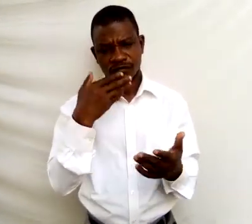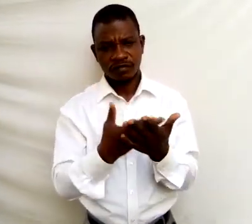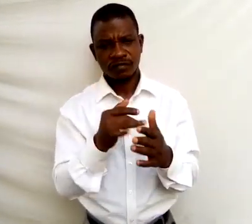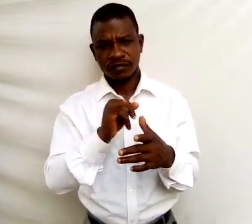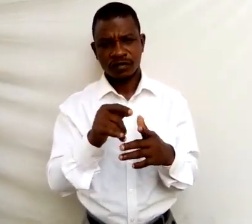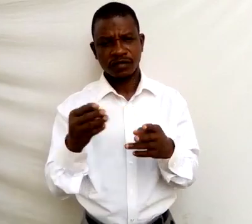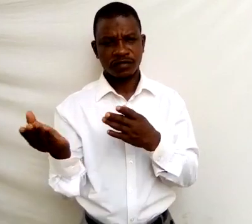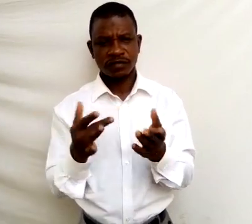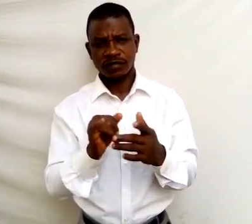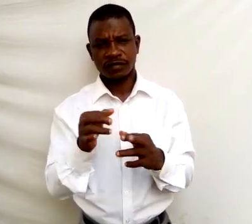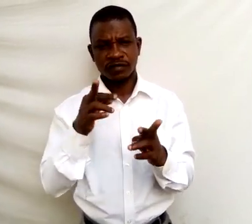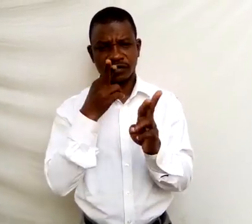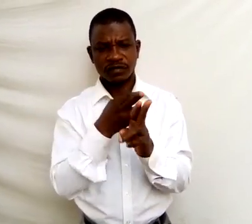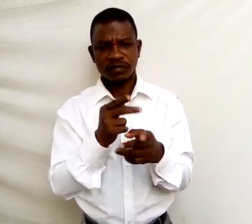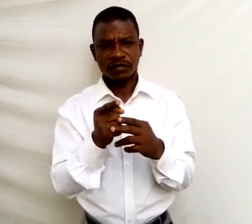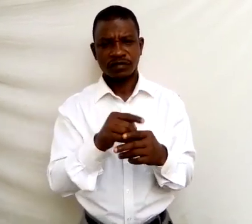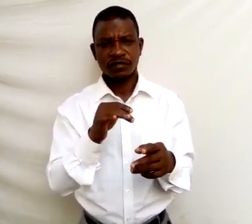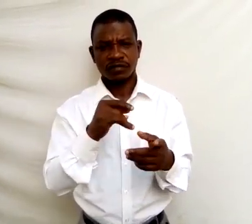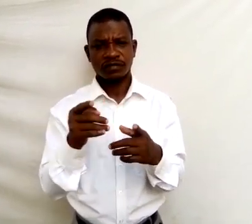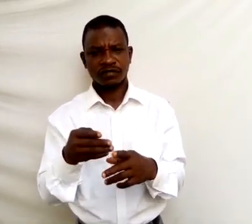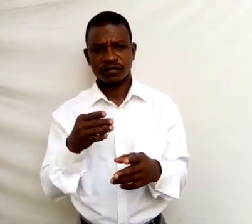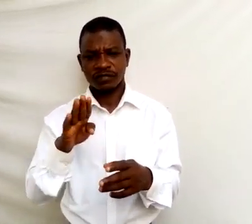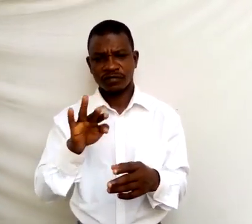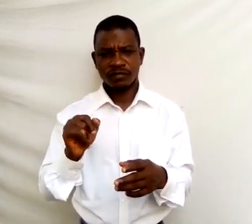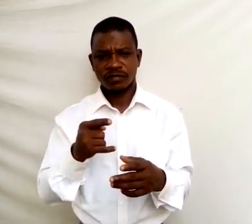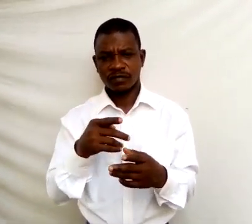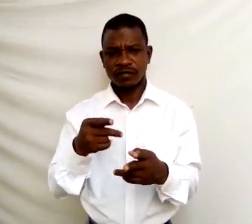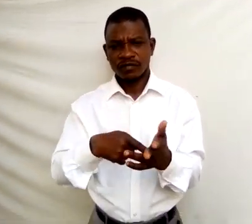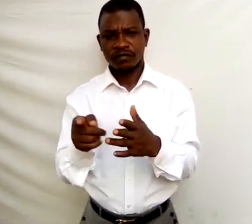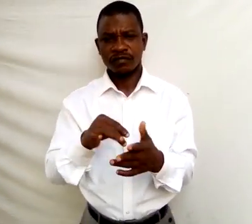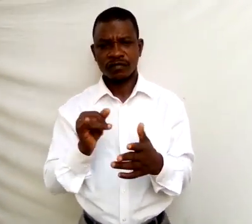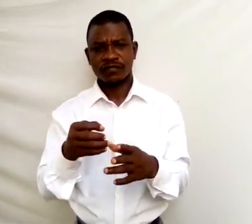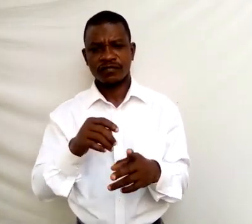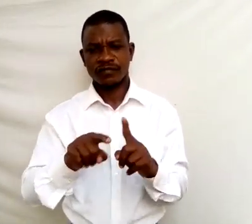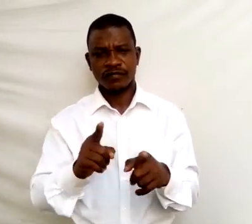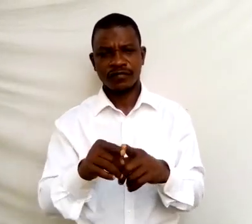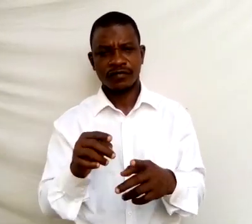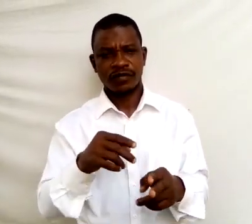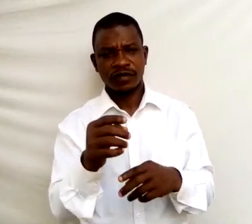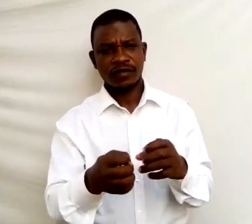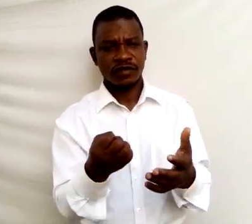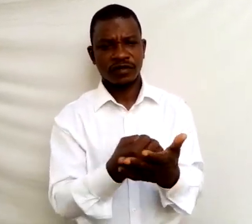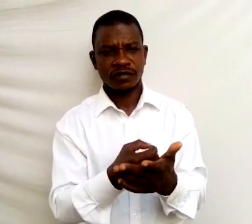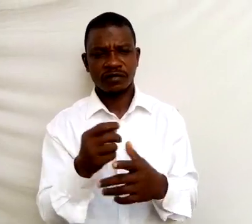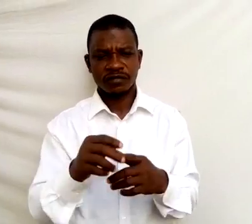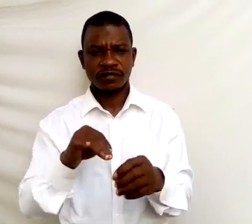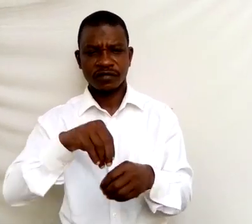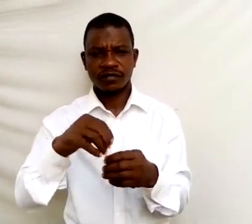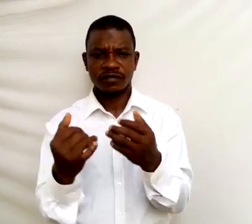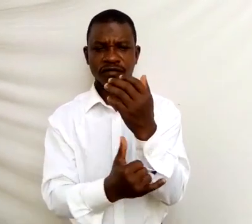a result of reduction in the purchasing power of the various economic units in the country. Low